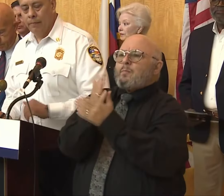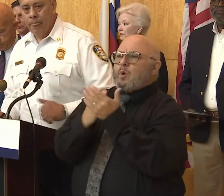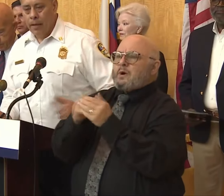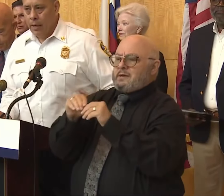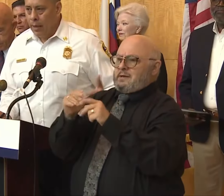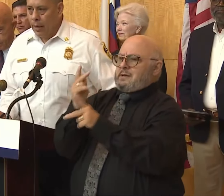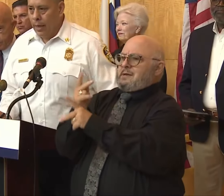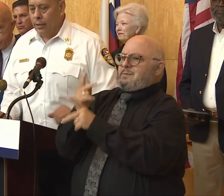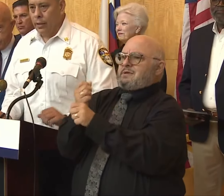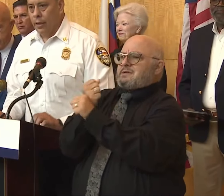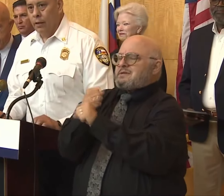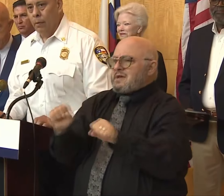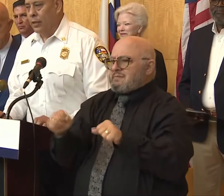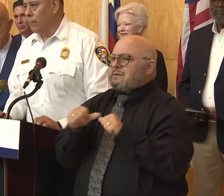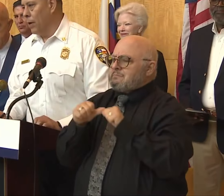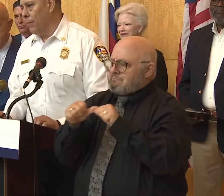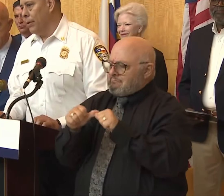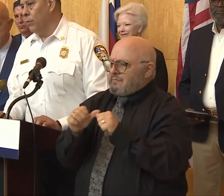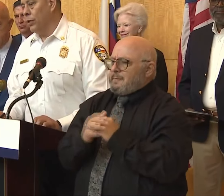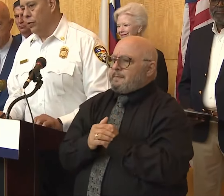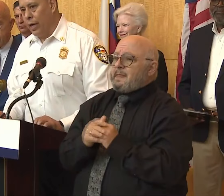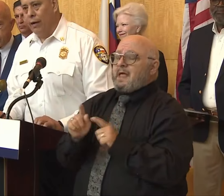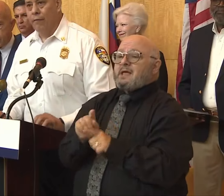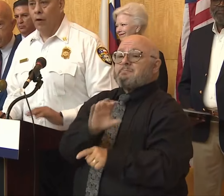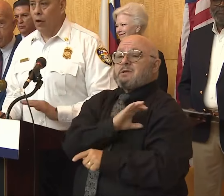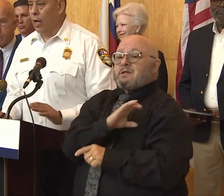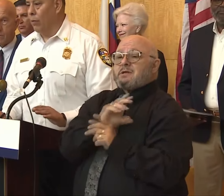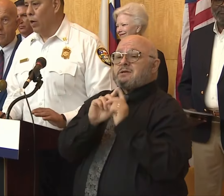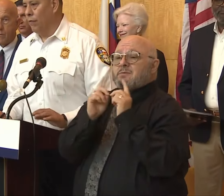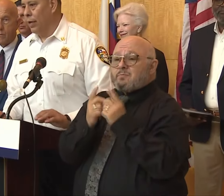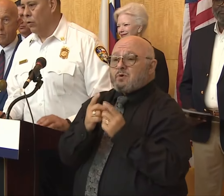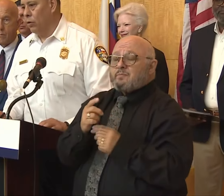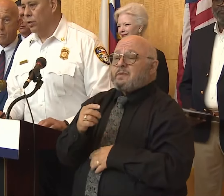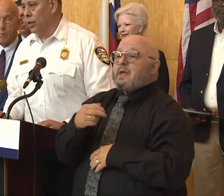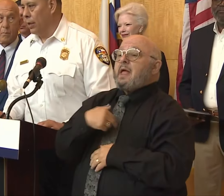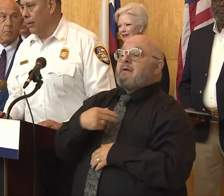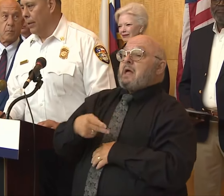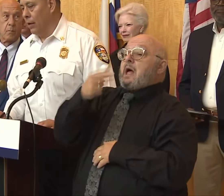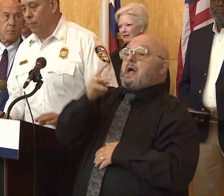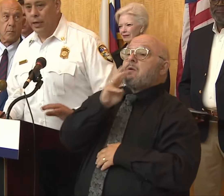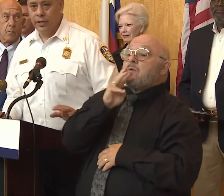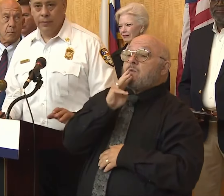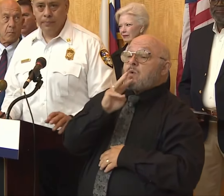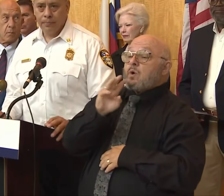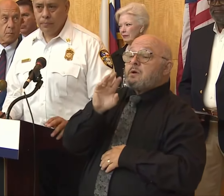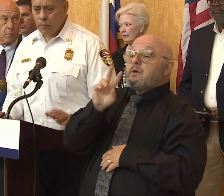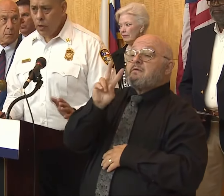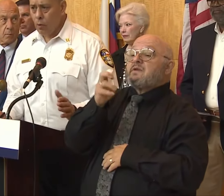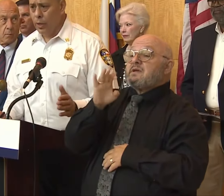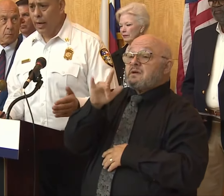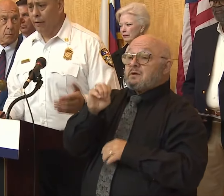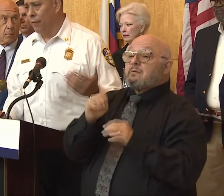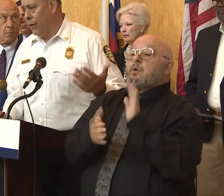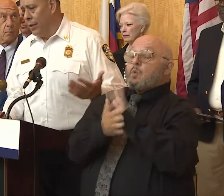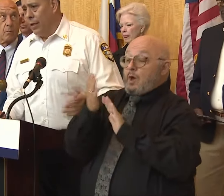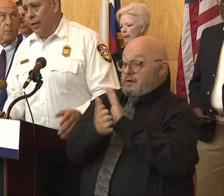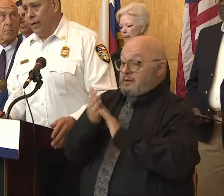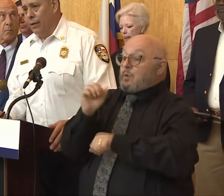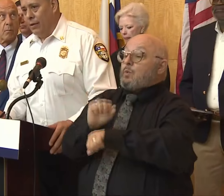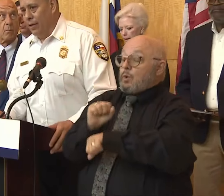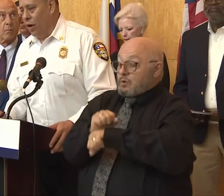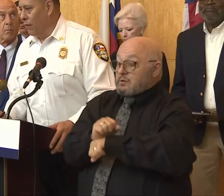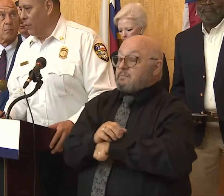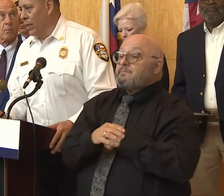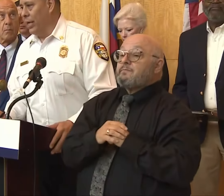safe. As the police department, we do have all our high water vehicles in operation. We have,